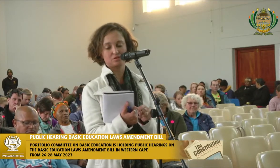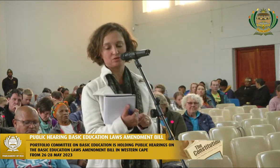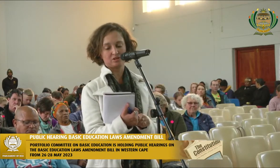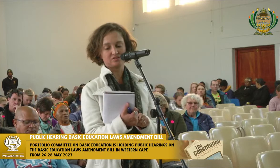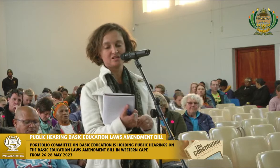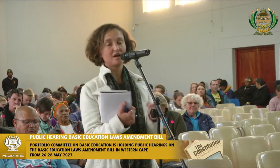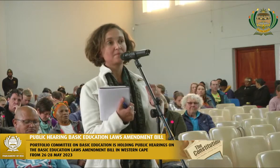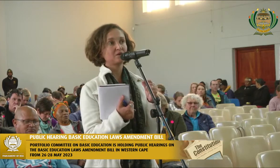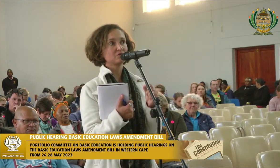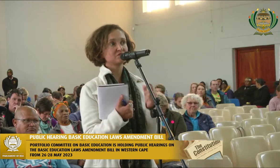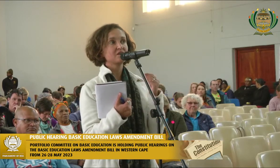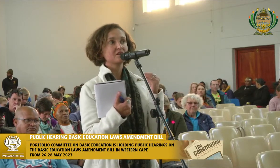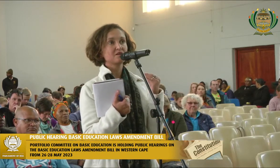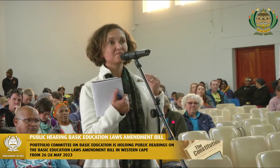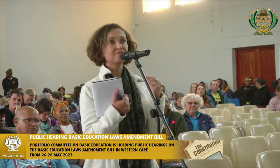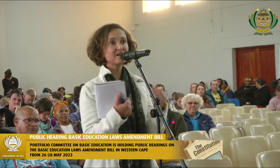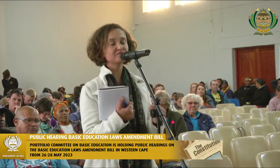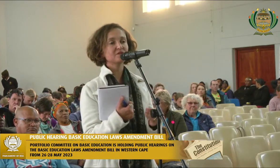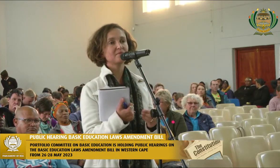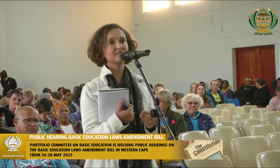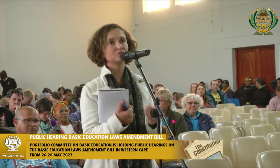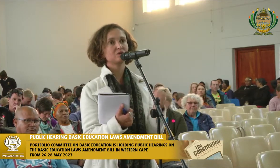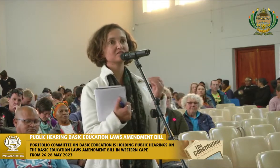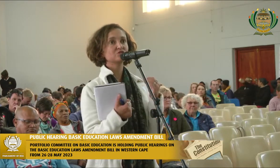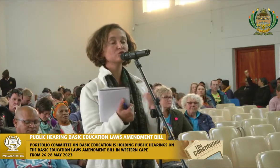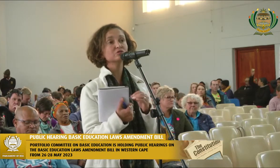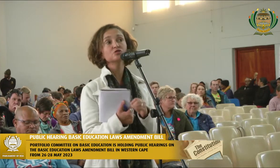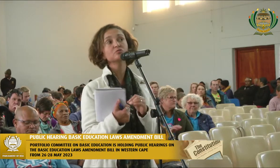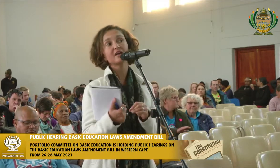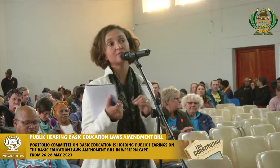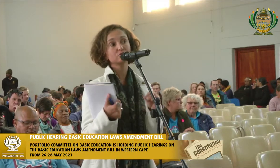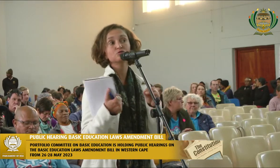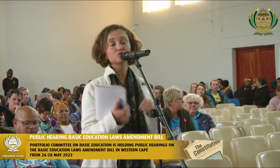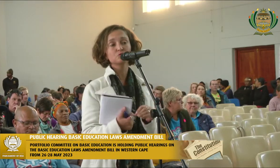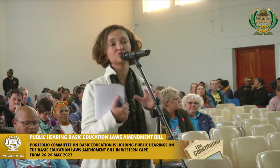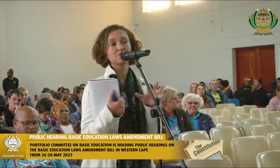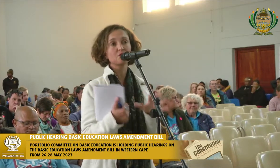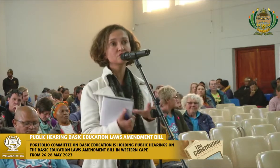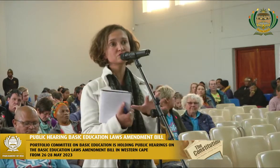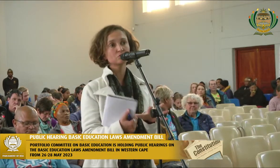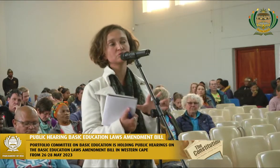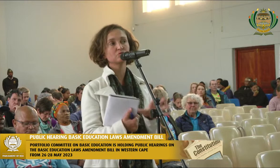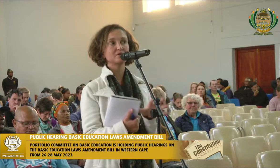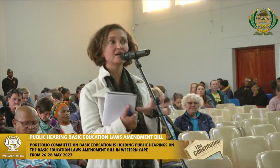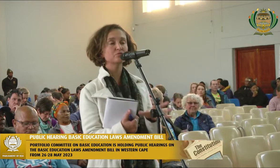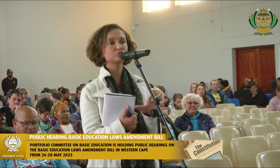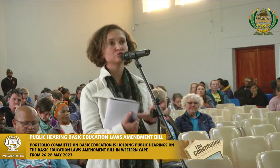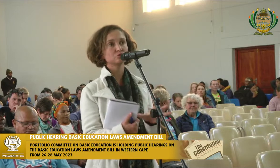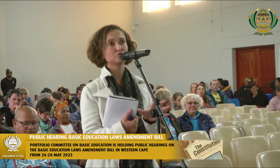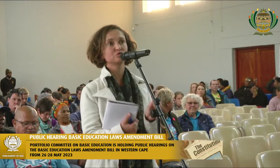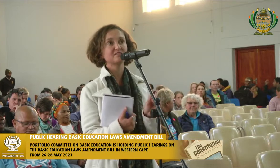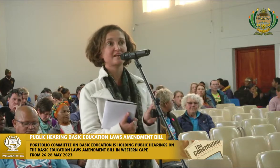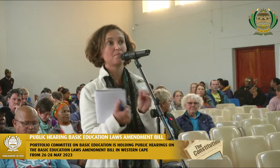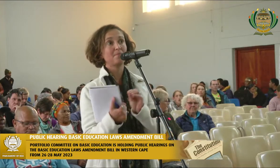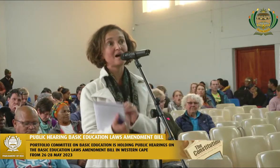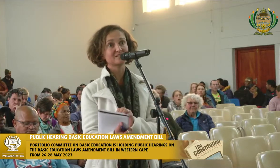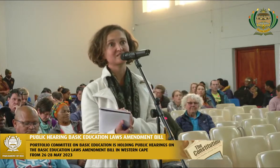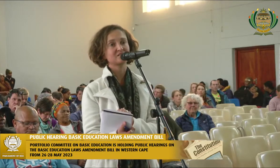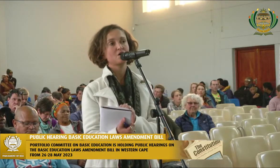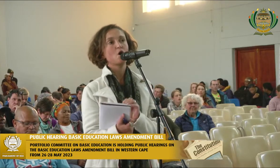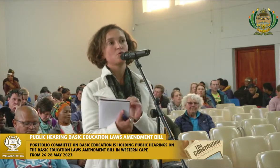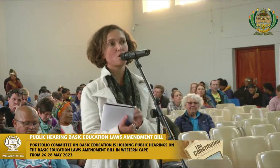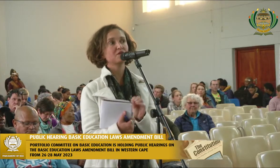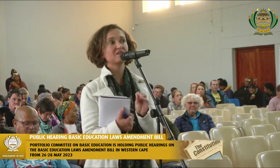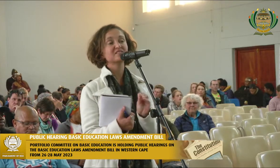against Mr. Jonkers because the fact of the matter was that children should be able to choose and those children will be able to choose to take a